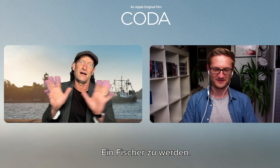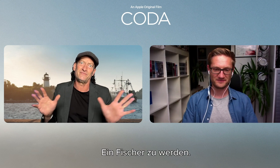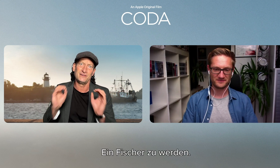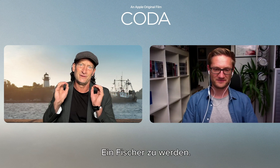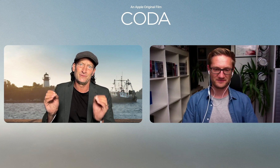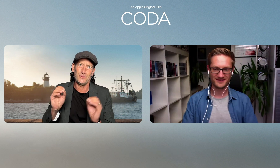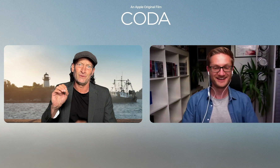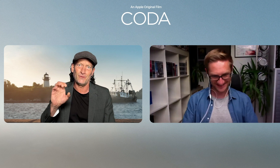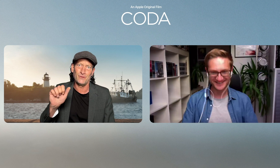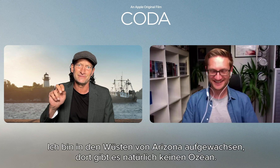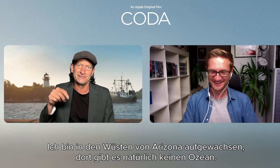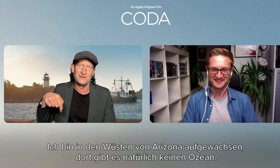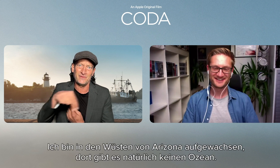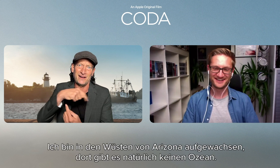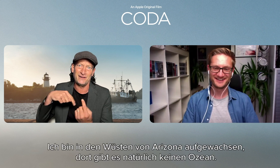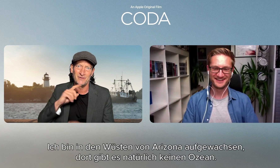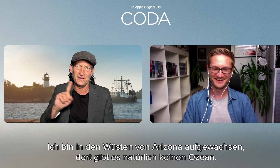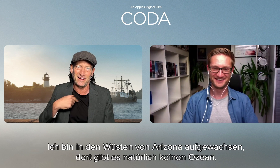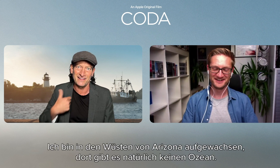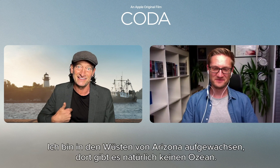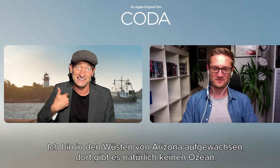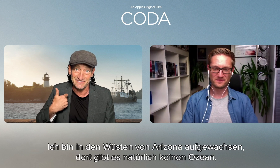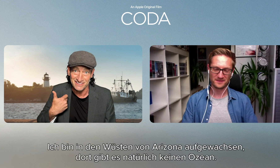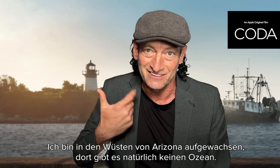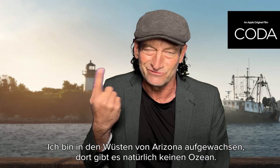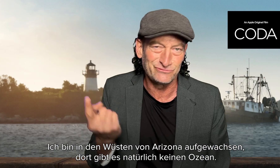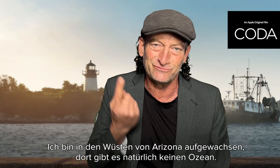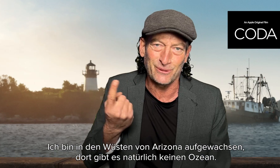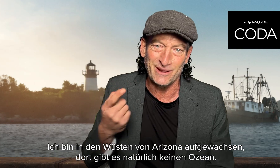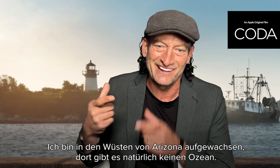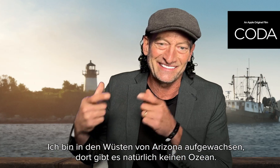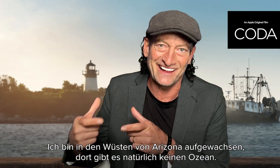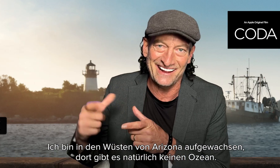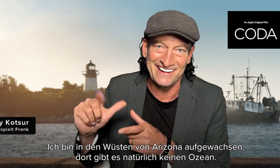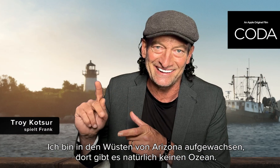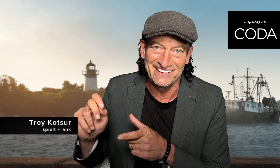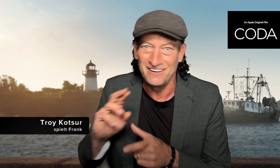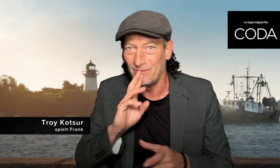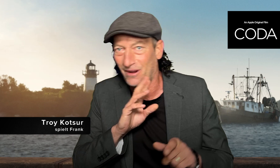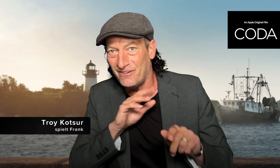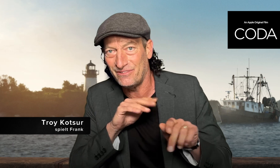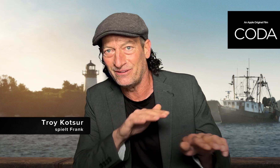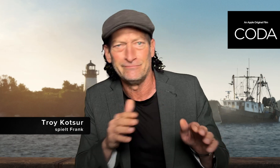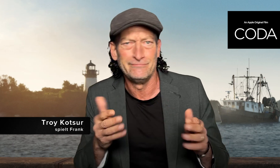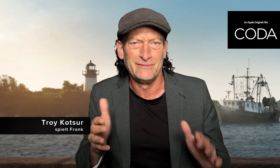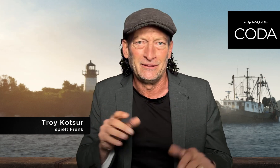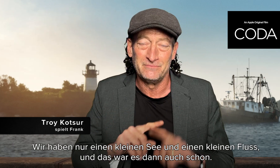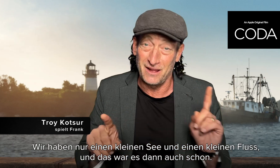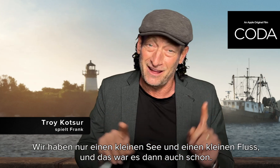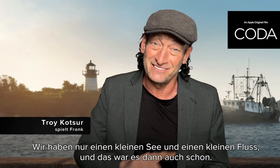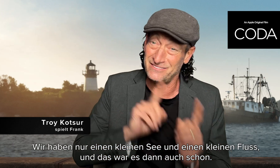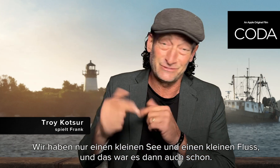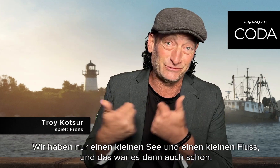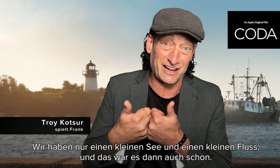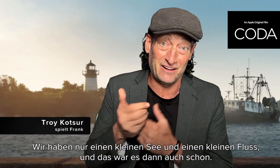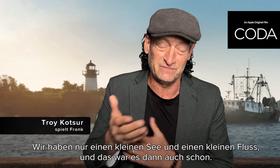Becoming a fisherman. I grew up in the deserts of Arizona. There's no ocean there, obviously. You just